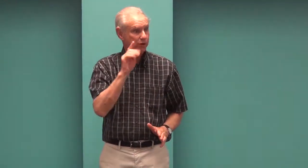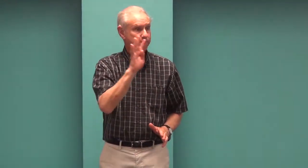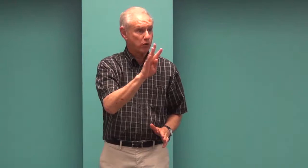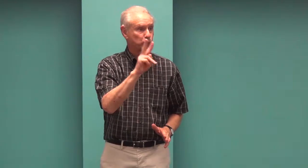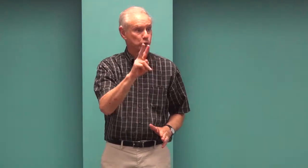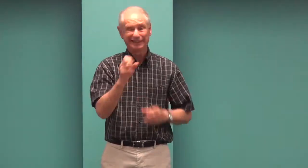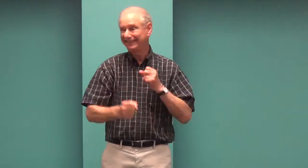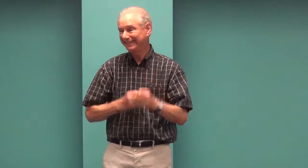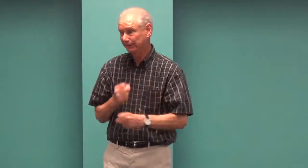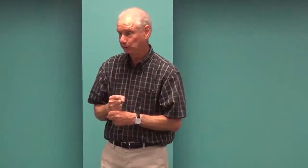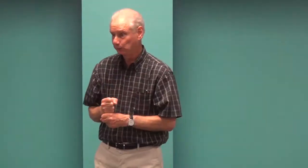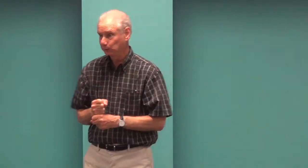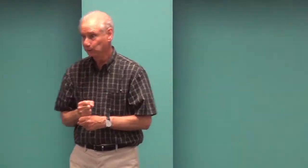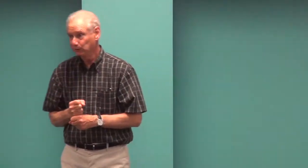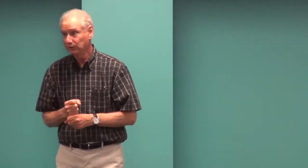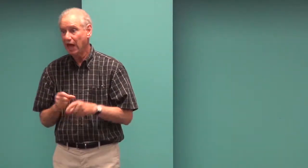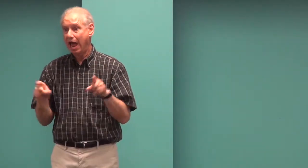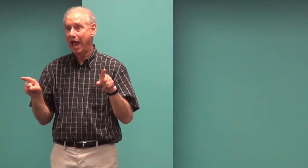is an educator for 42 years.